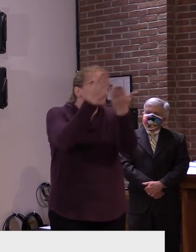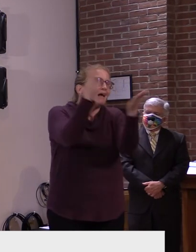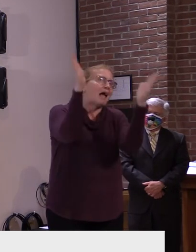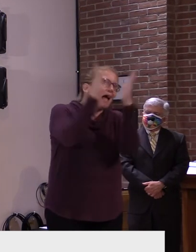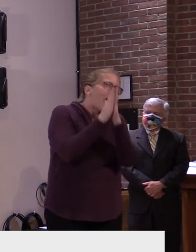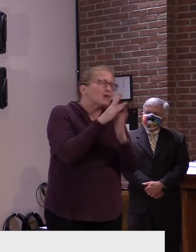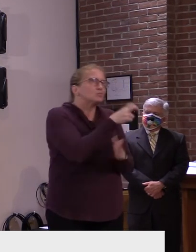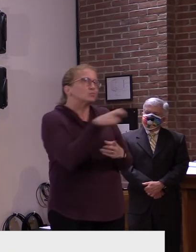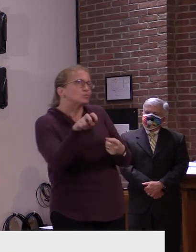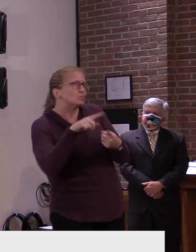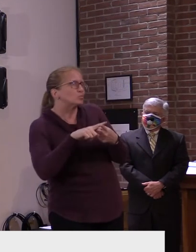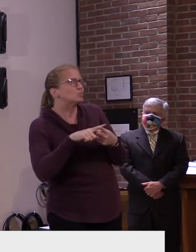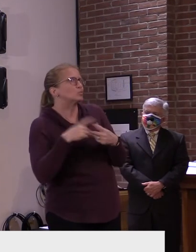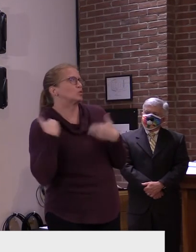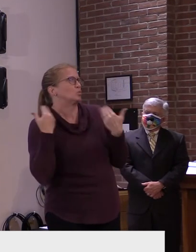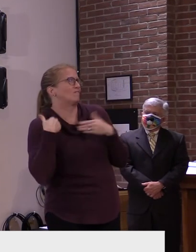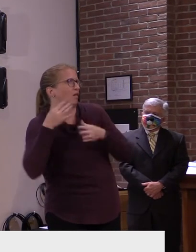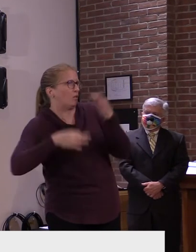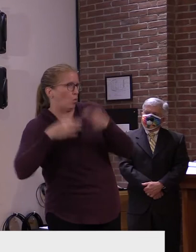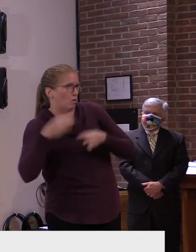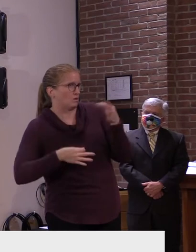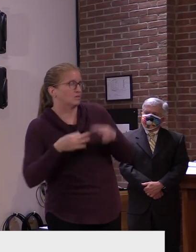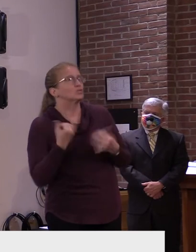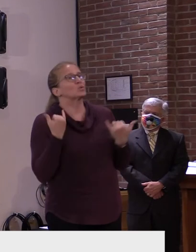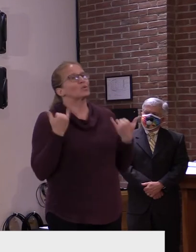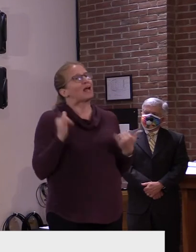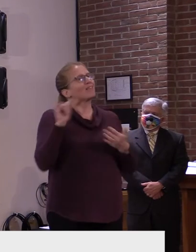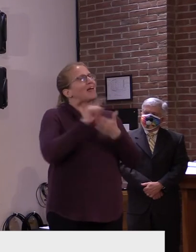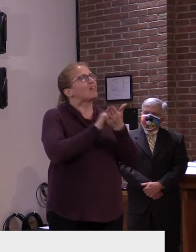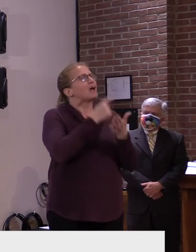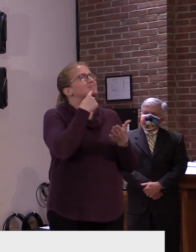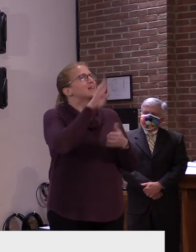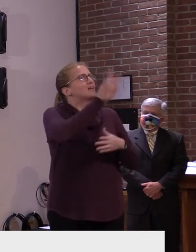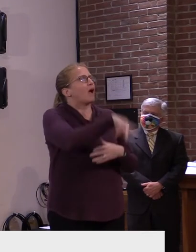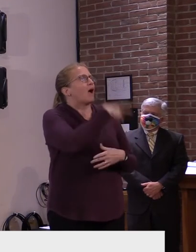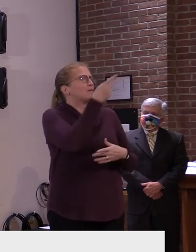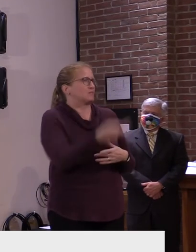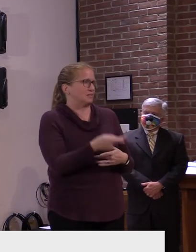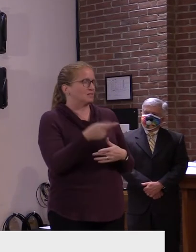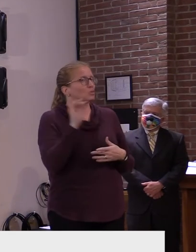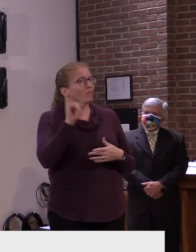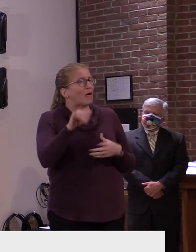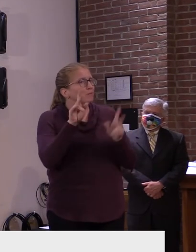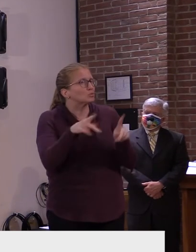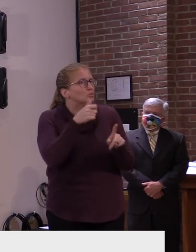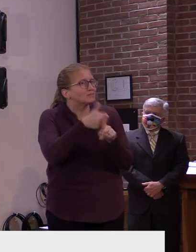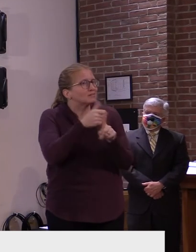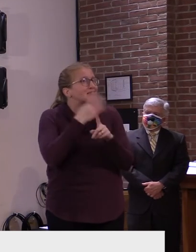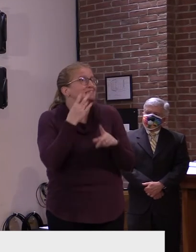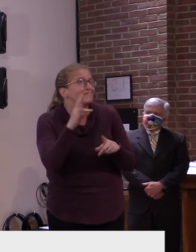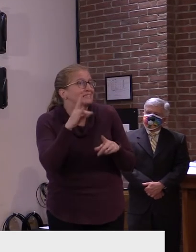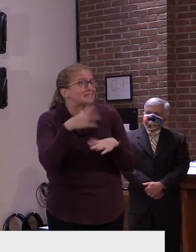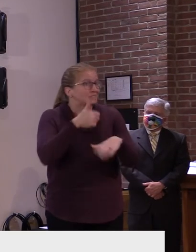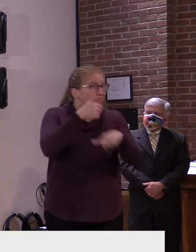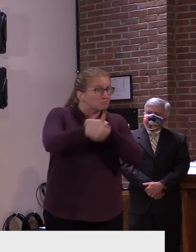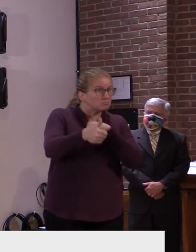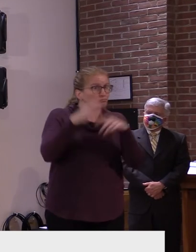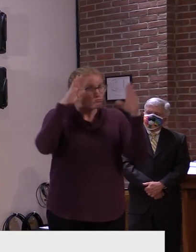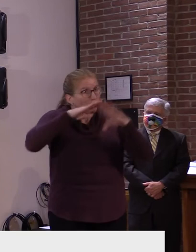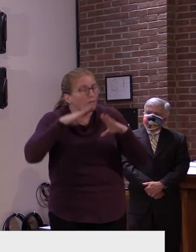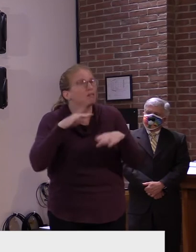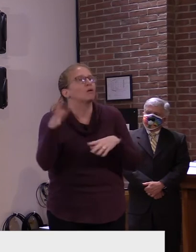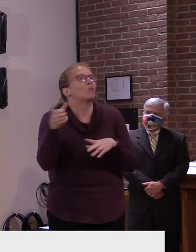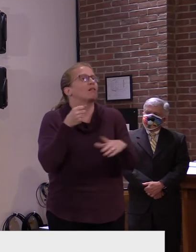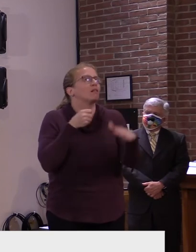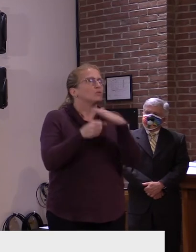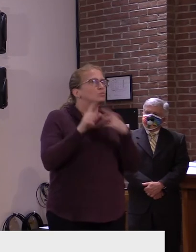starts in the family court and would have to be moved from there so there is the possibility that uh